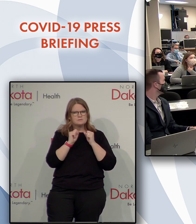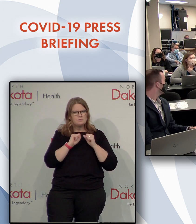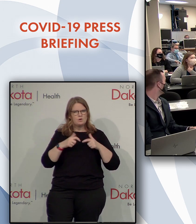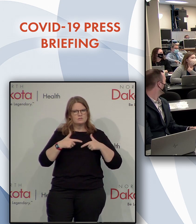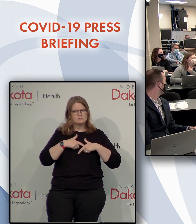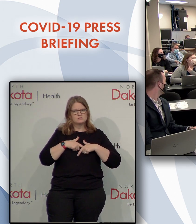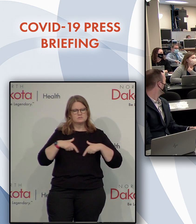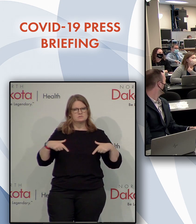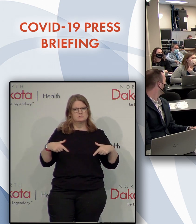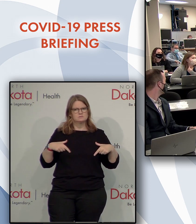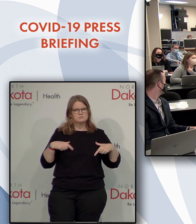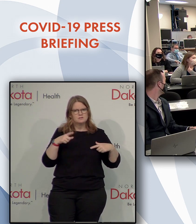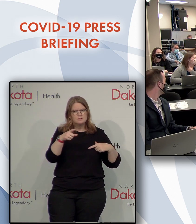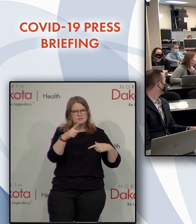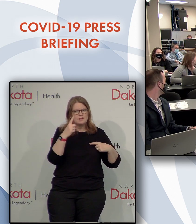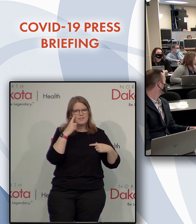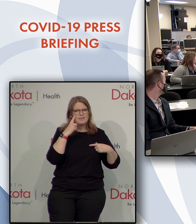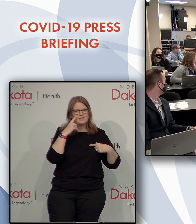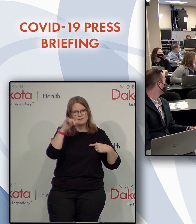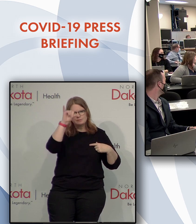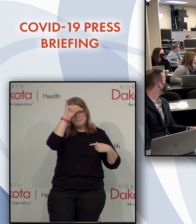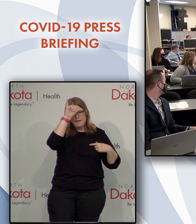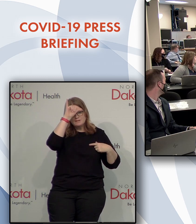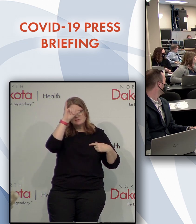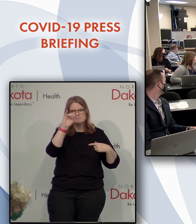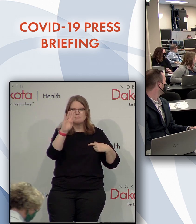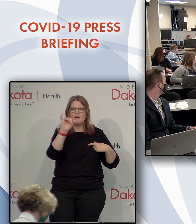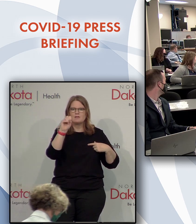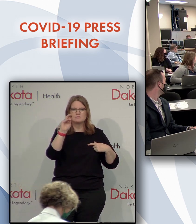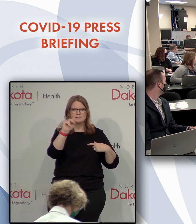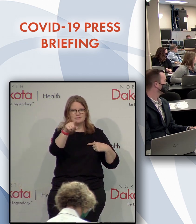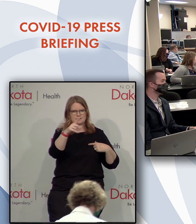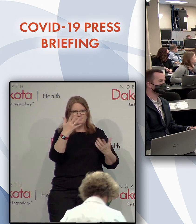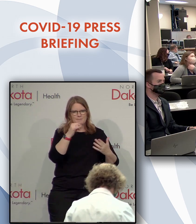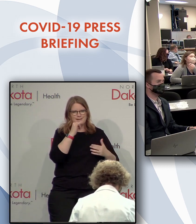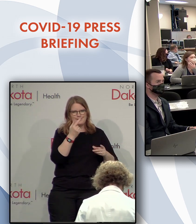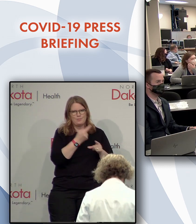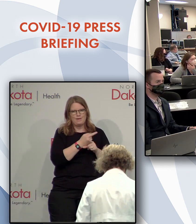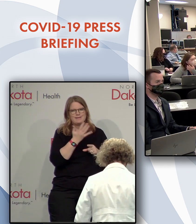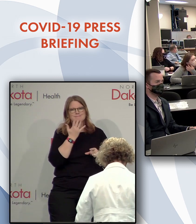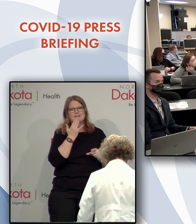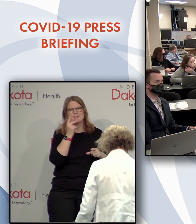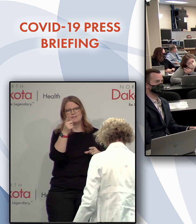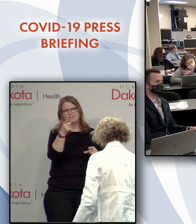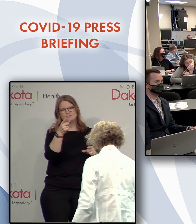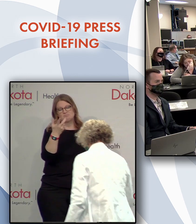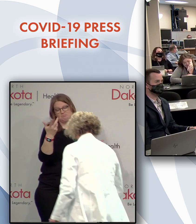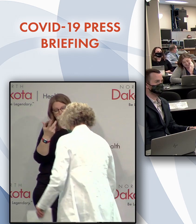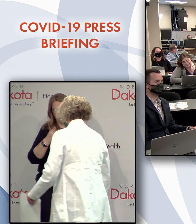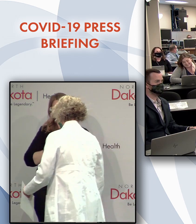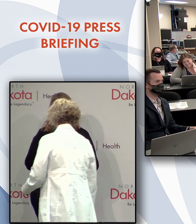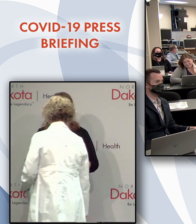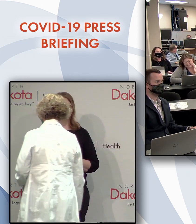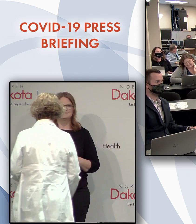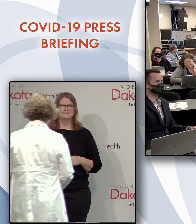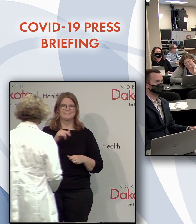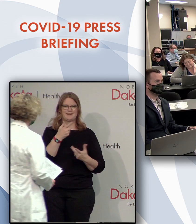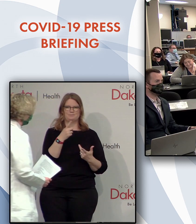but I do believe there's a bison on it, and even though it may not be the right colors, I'm going to chalk that up that he's not